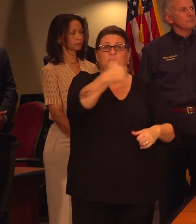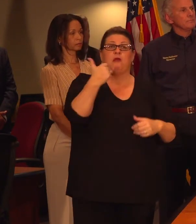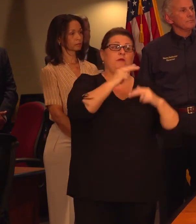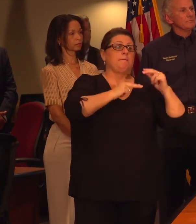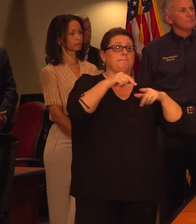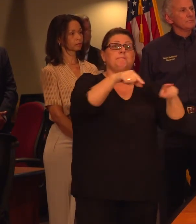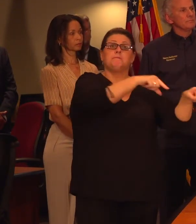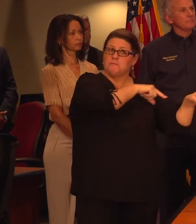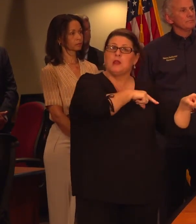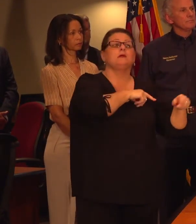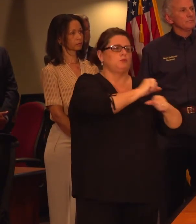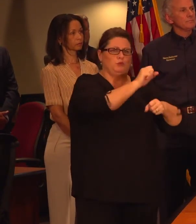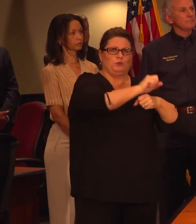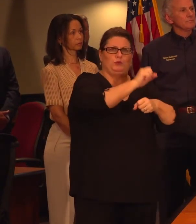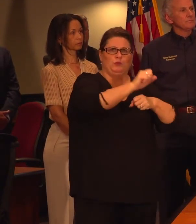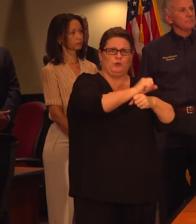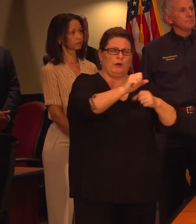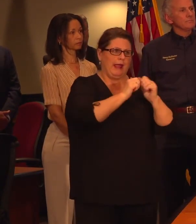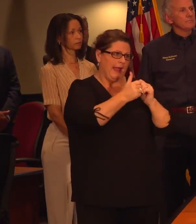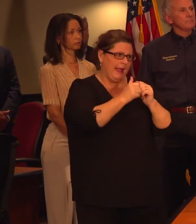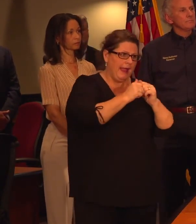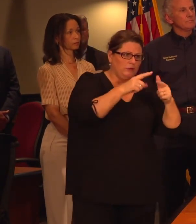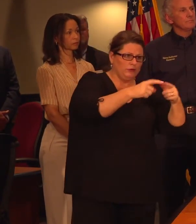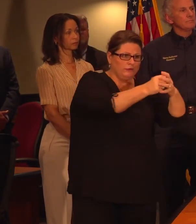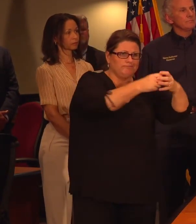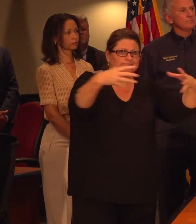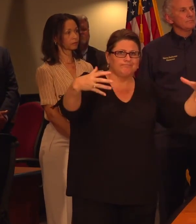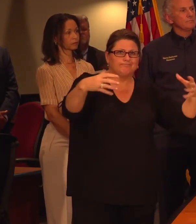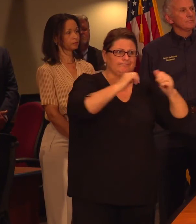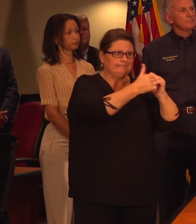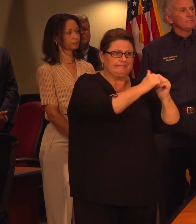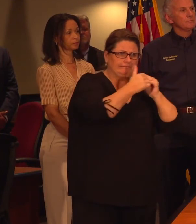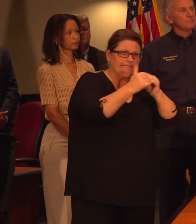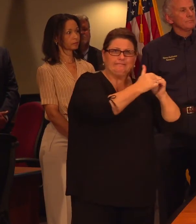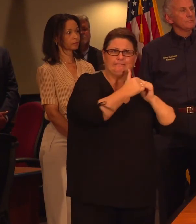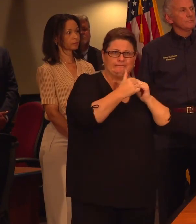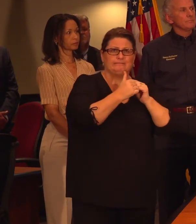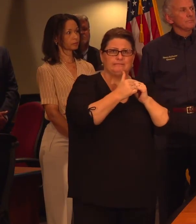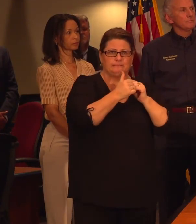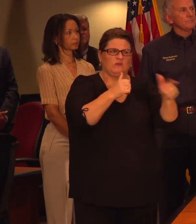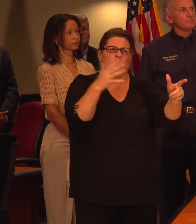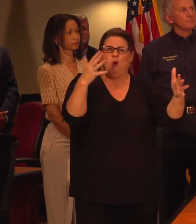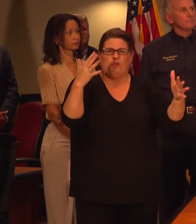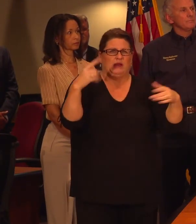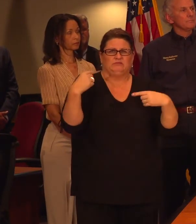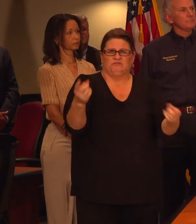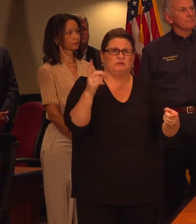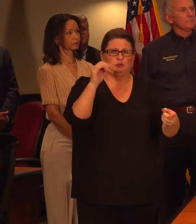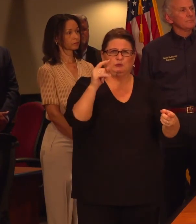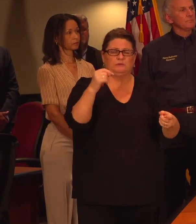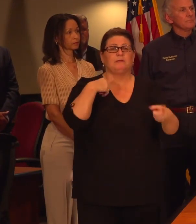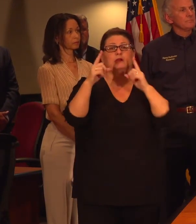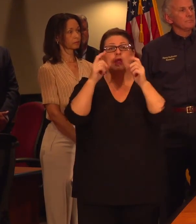to enhance their capability to expand within their current footprint. And I talked with Mr. Thornton Kirby